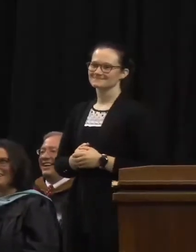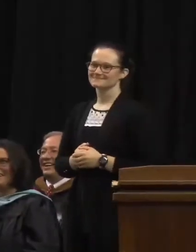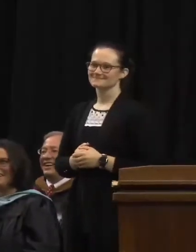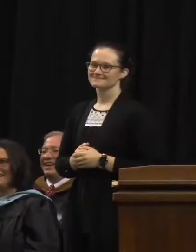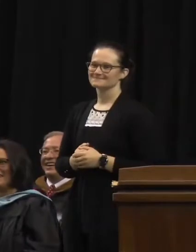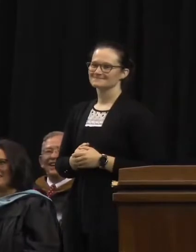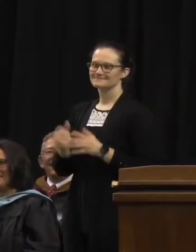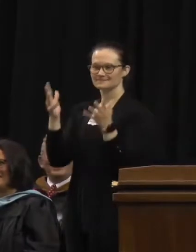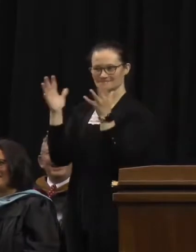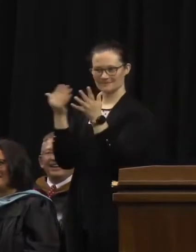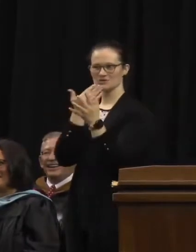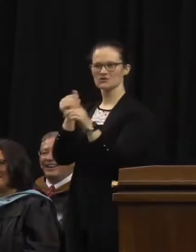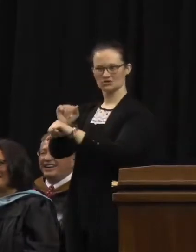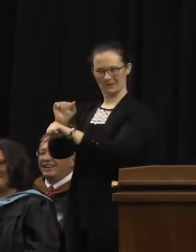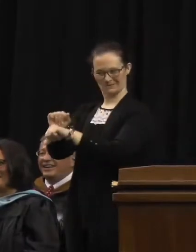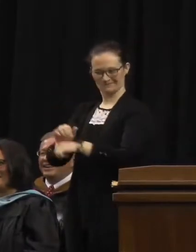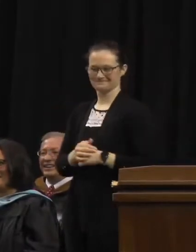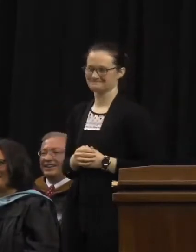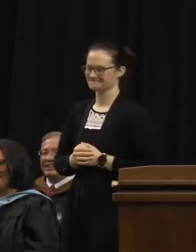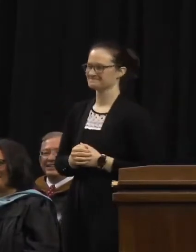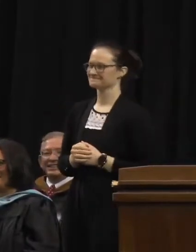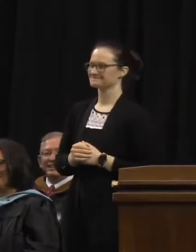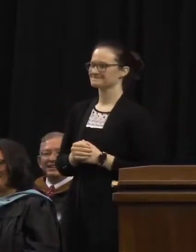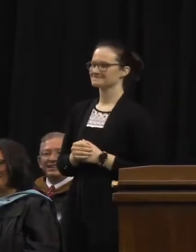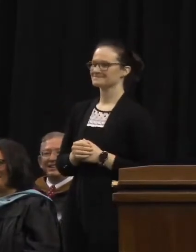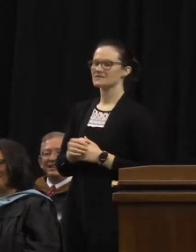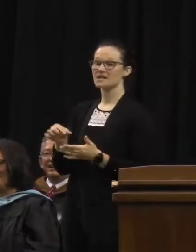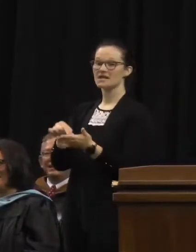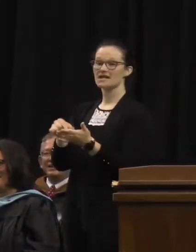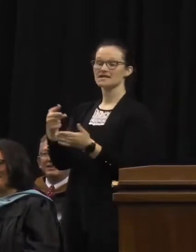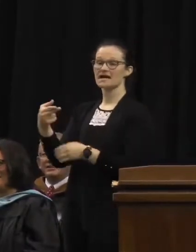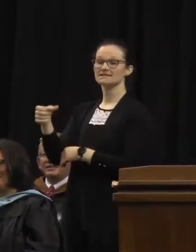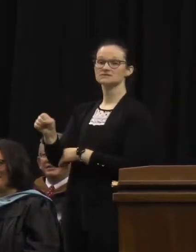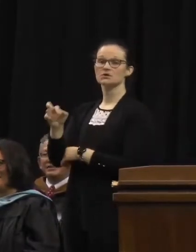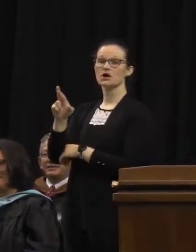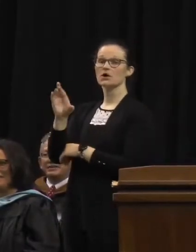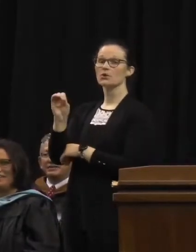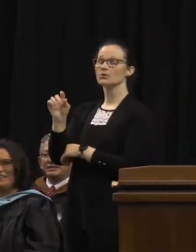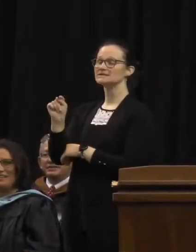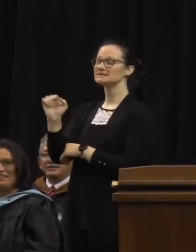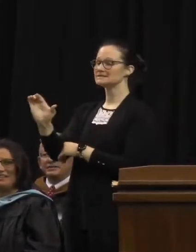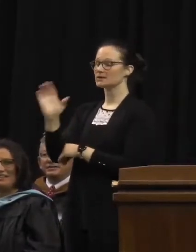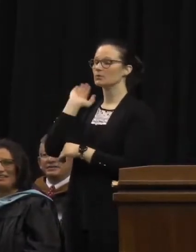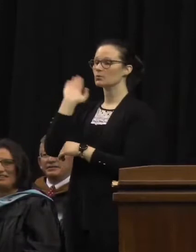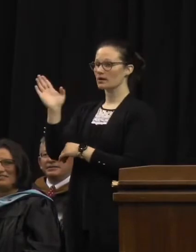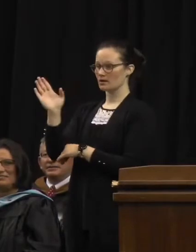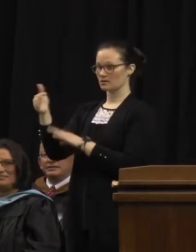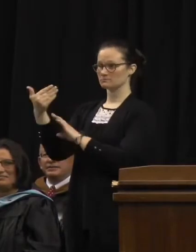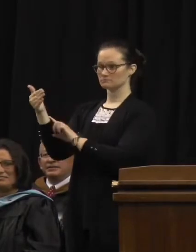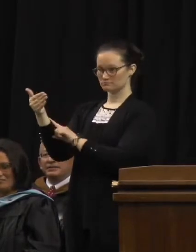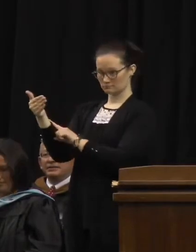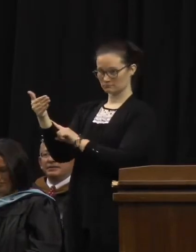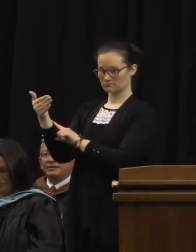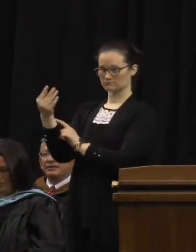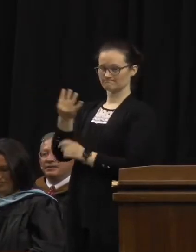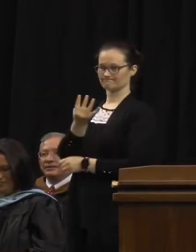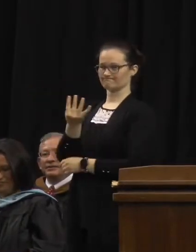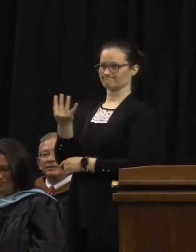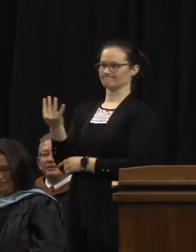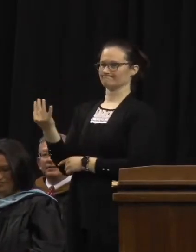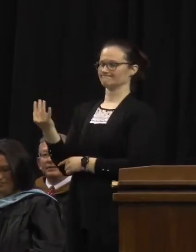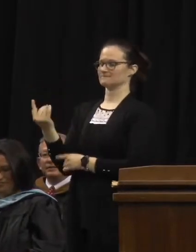Yay, you guys are doing good. Okay, the Gadsden High School ROTC will present the colors this